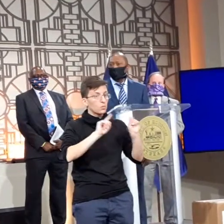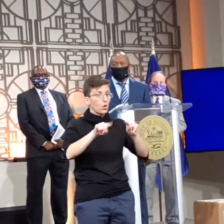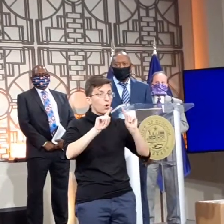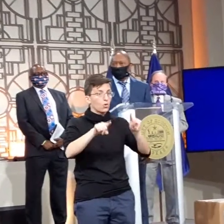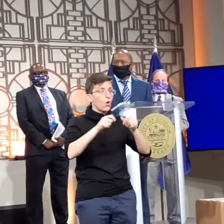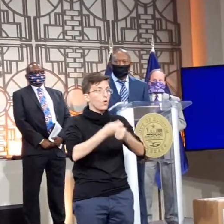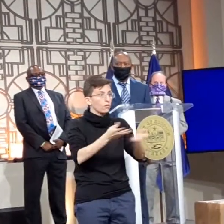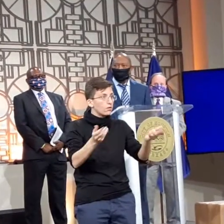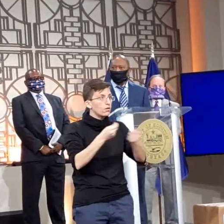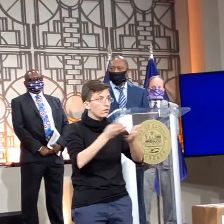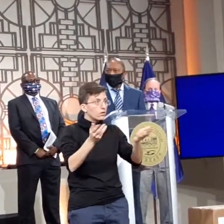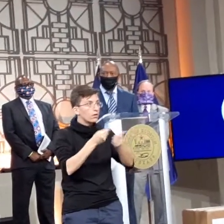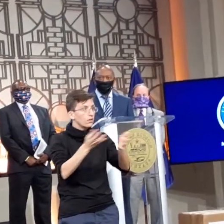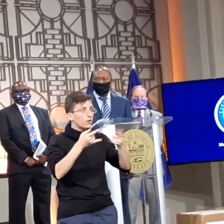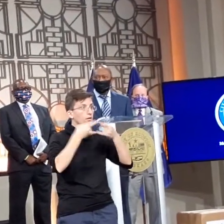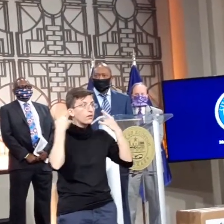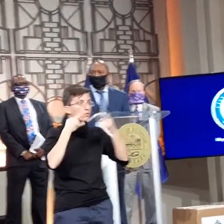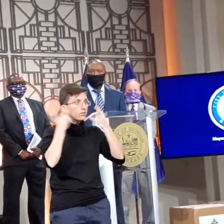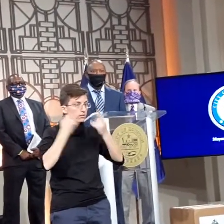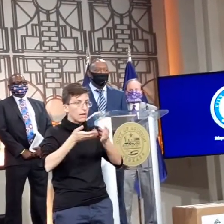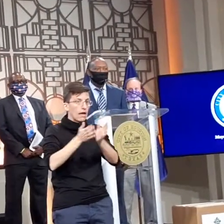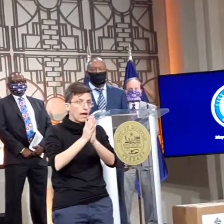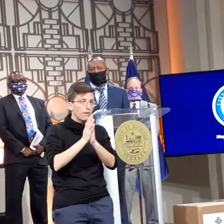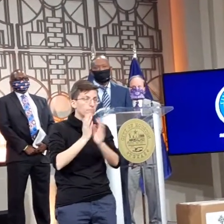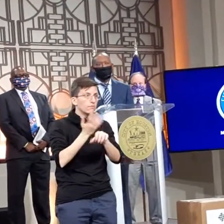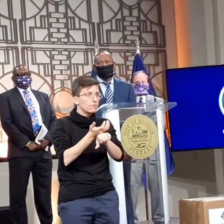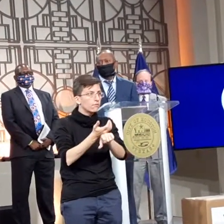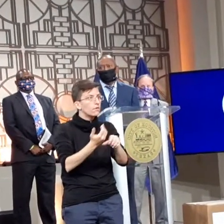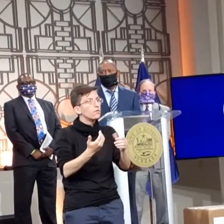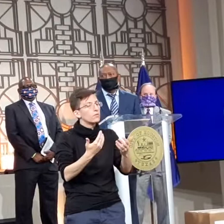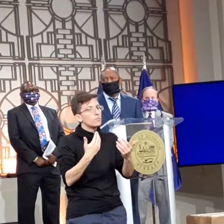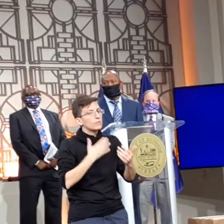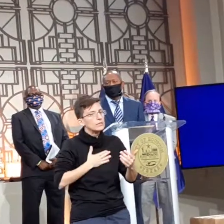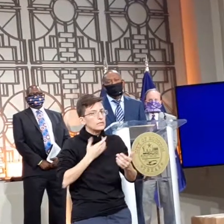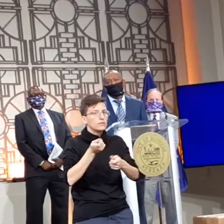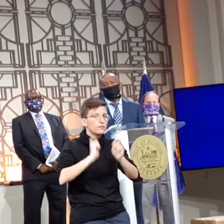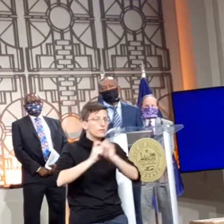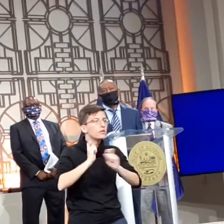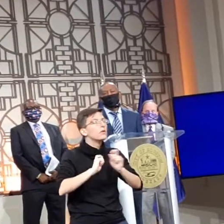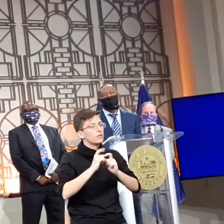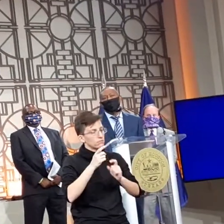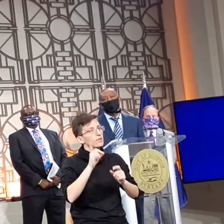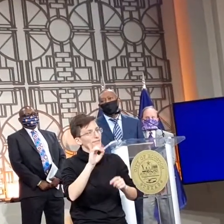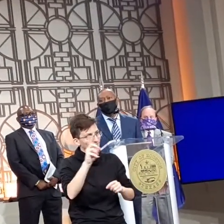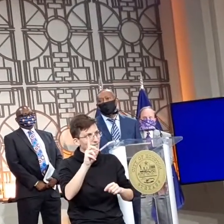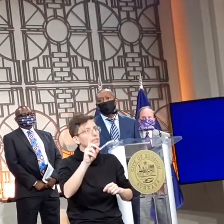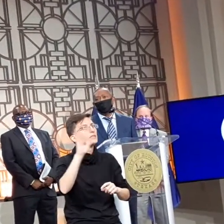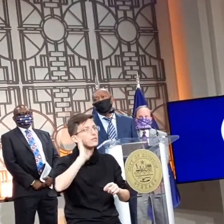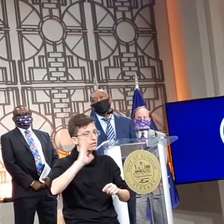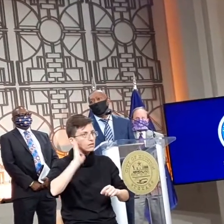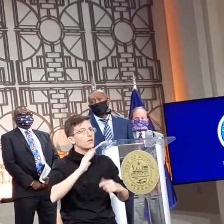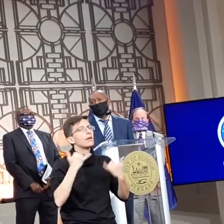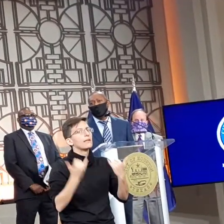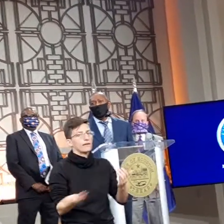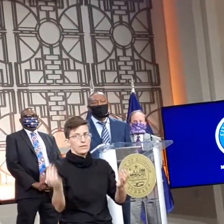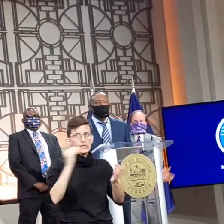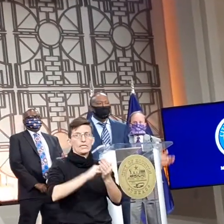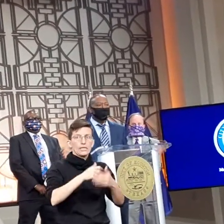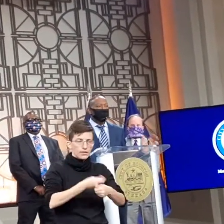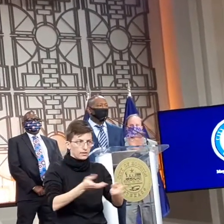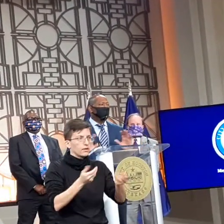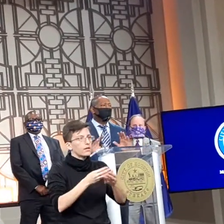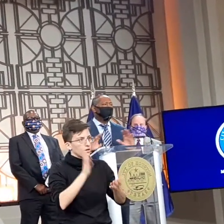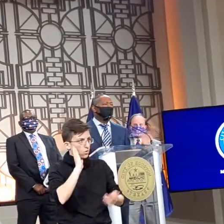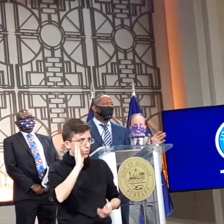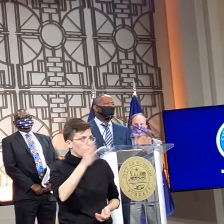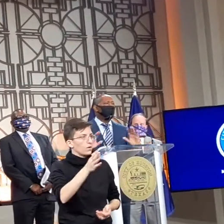and they were asking for those masks. And it would be the same approach now. Sometimes people knowing that they're required. And let me just